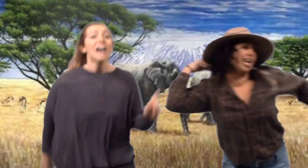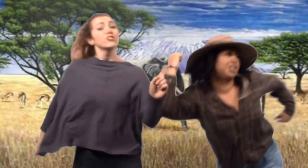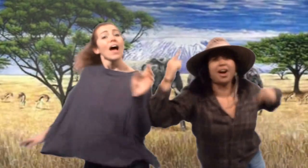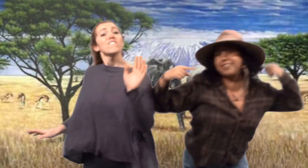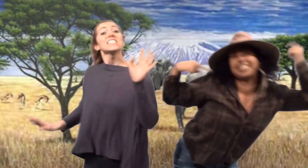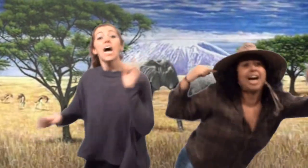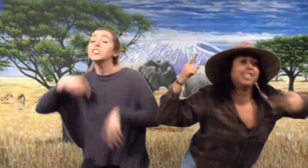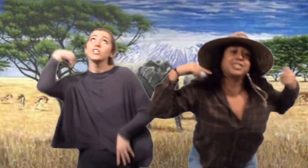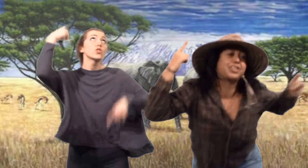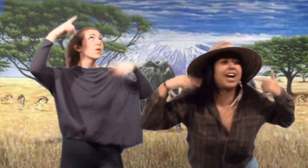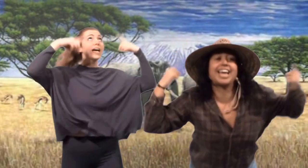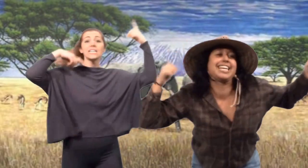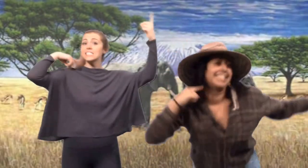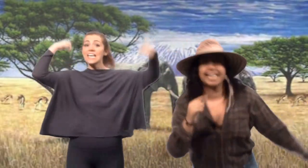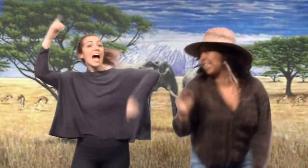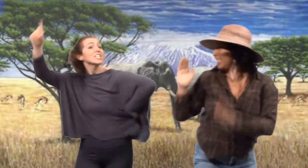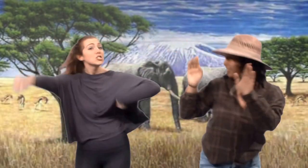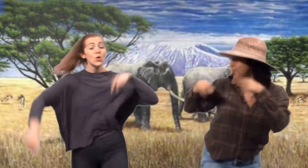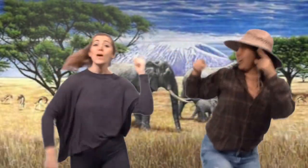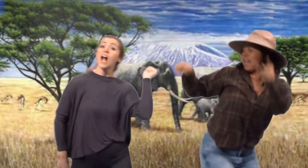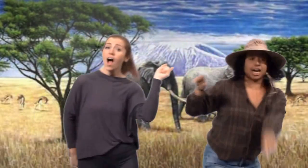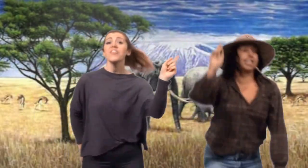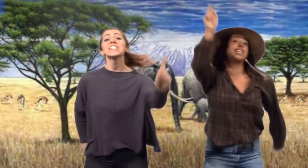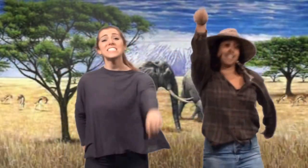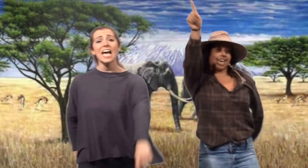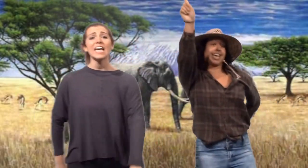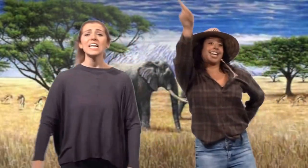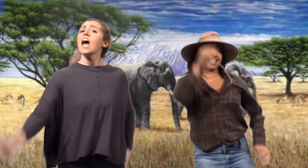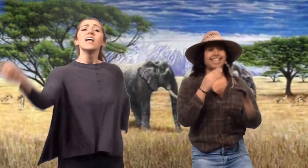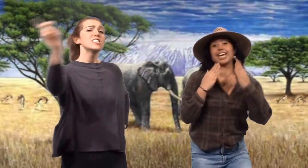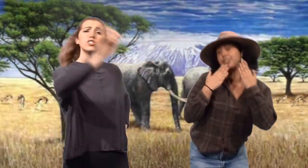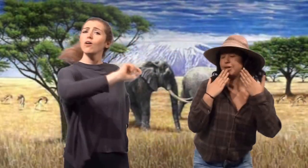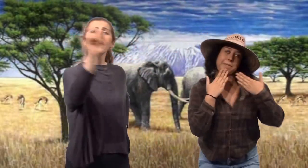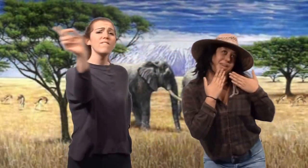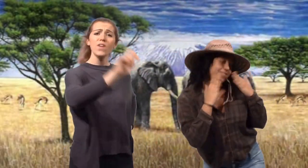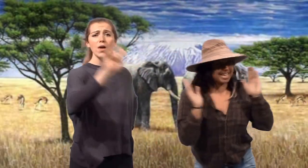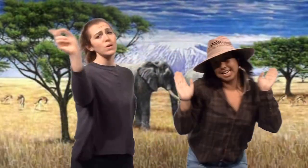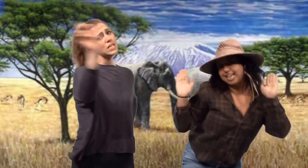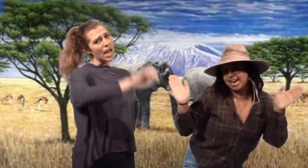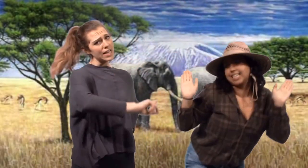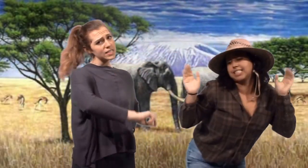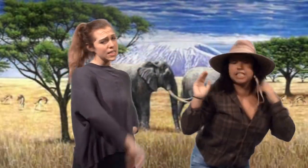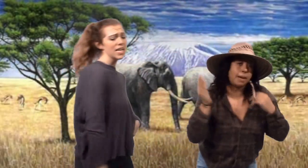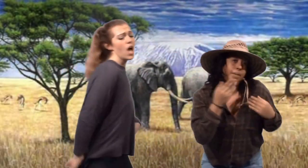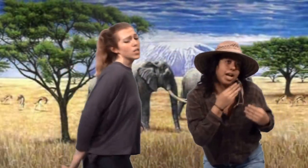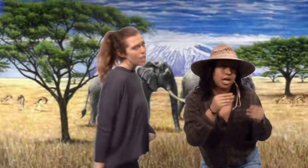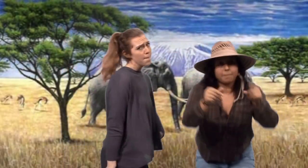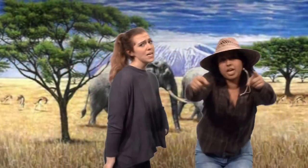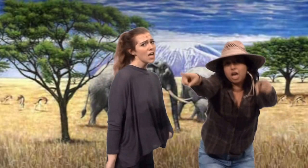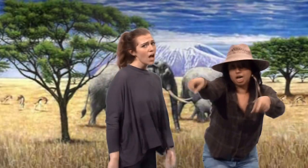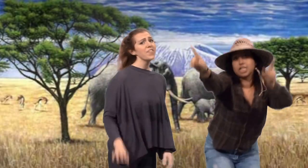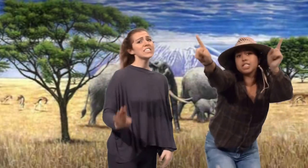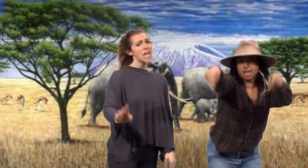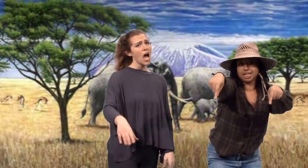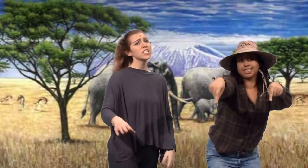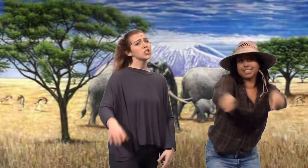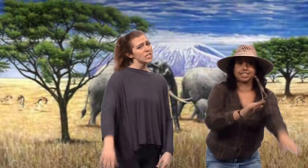I drive these hunters crazy, I do it on the daily. Don't treat me very nicely, hunting me for all these